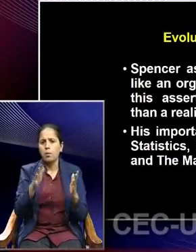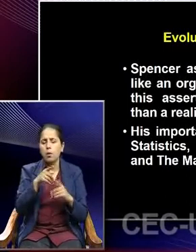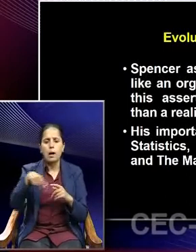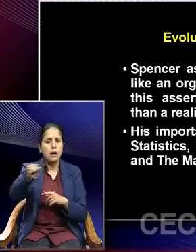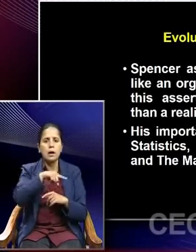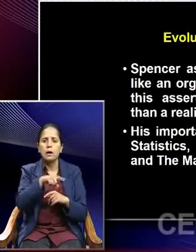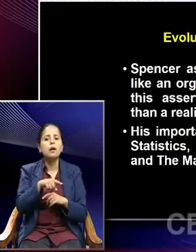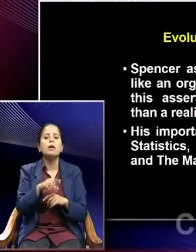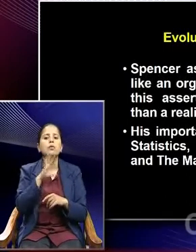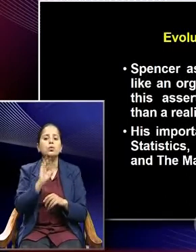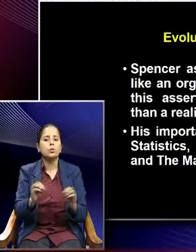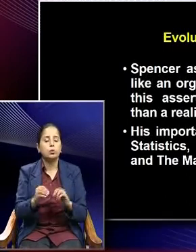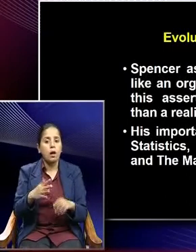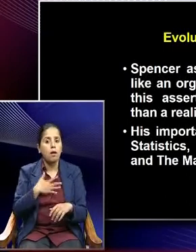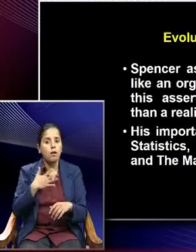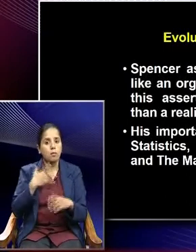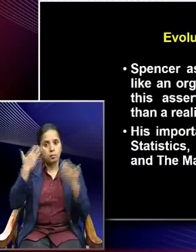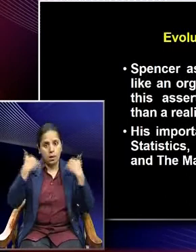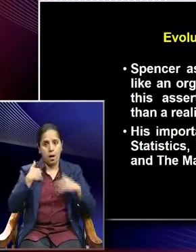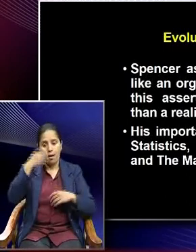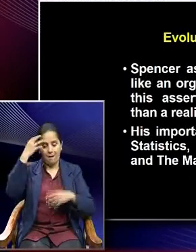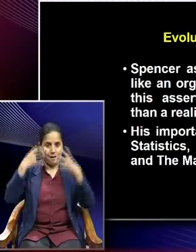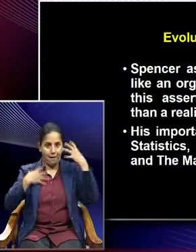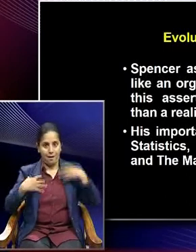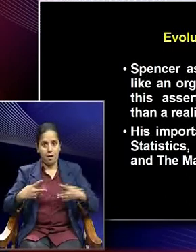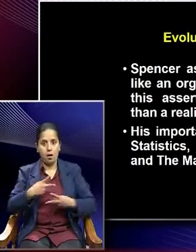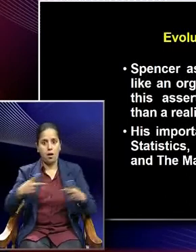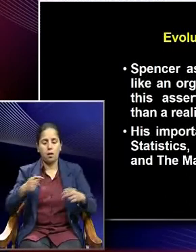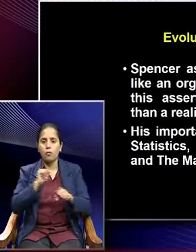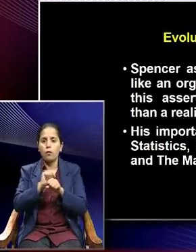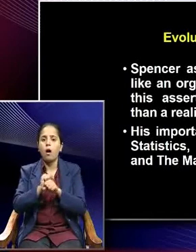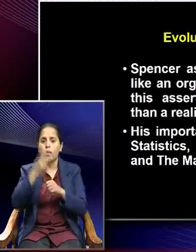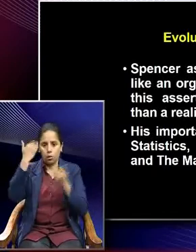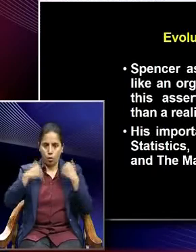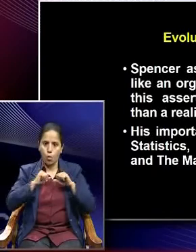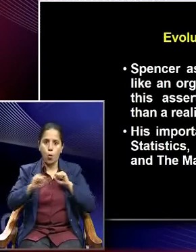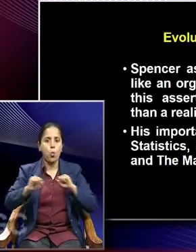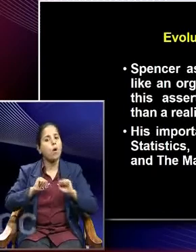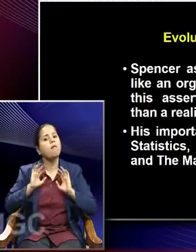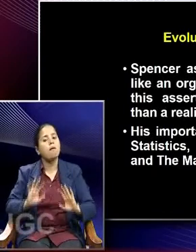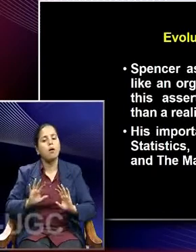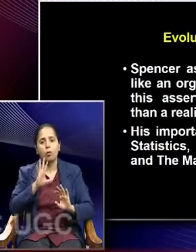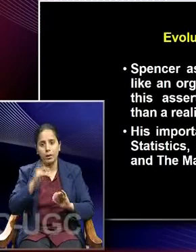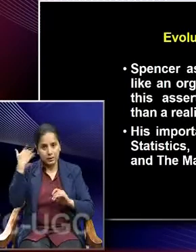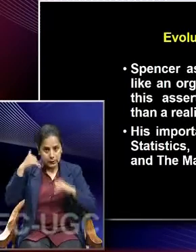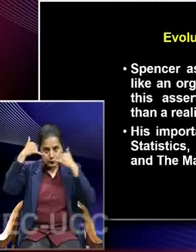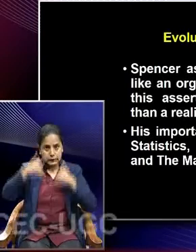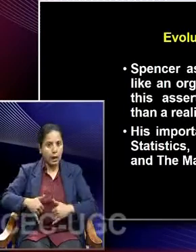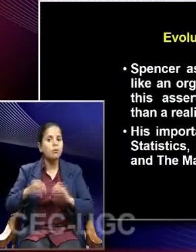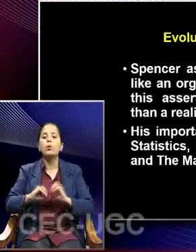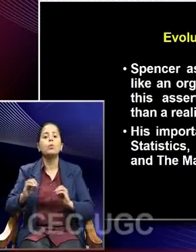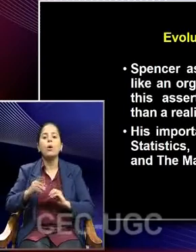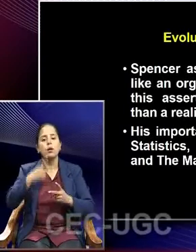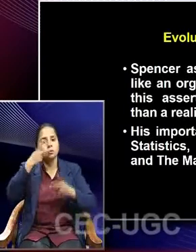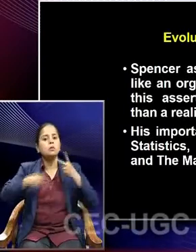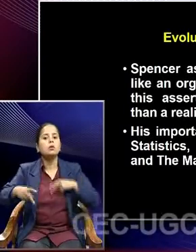living organ has, each part has a specific function to perform, and that function is kind